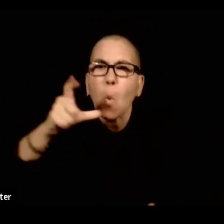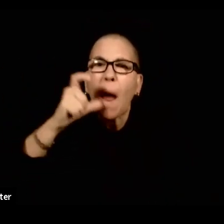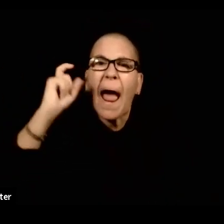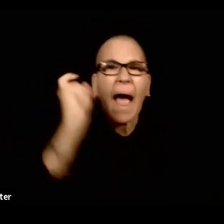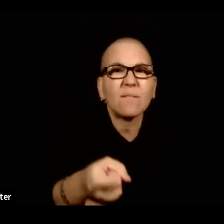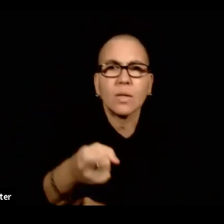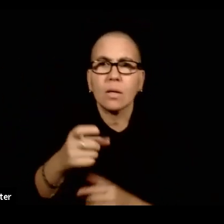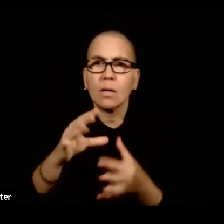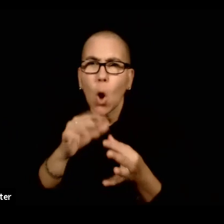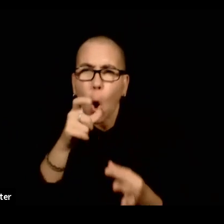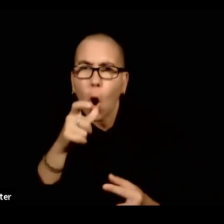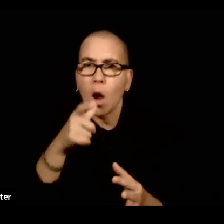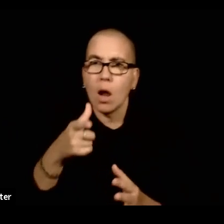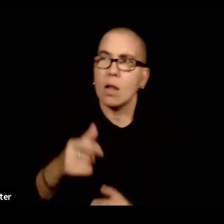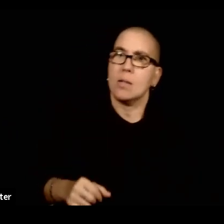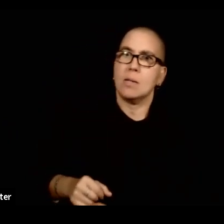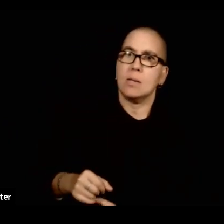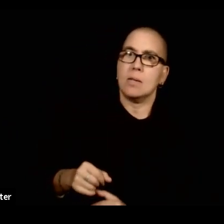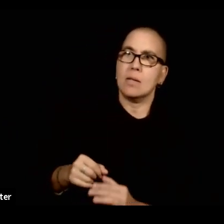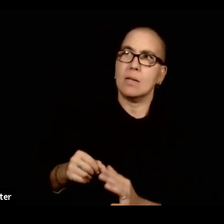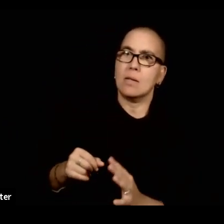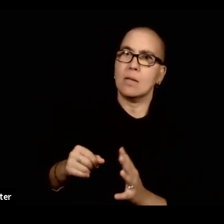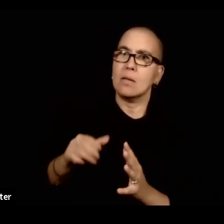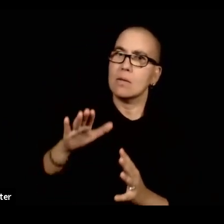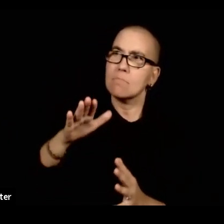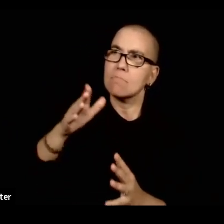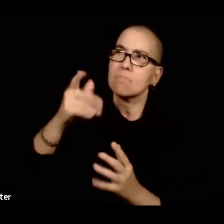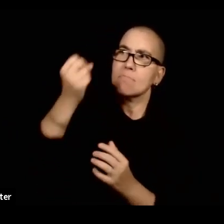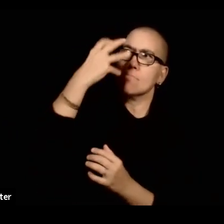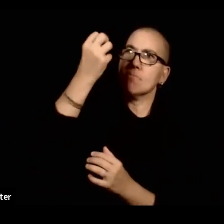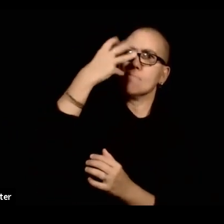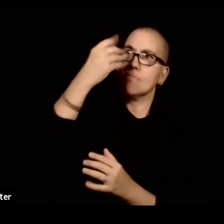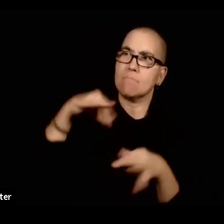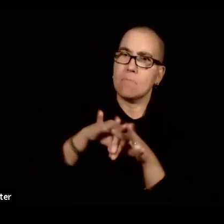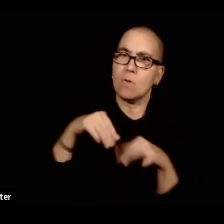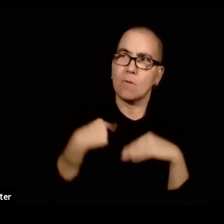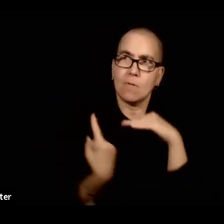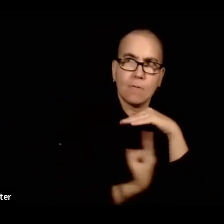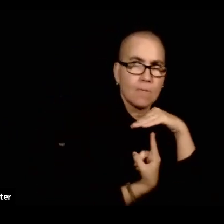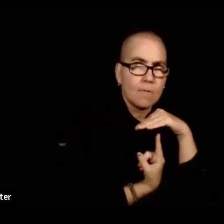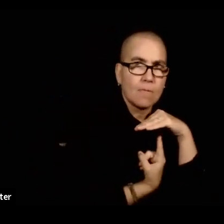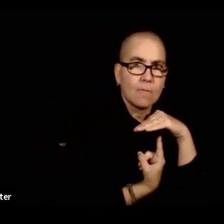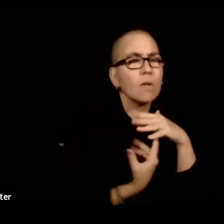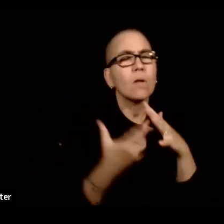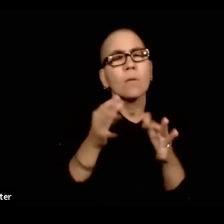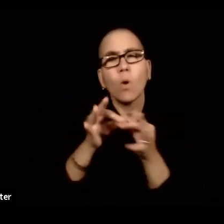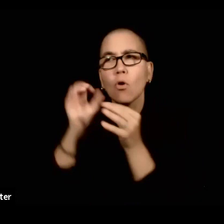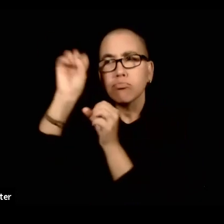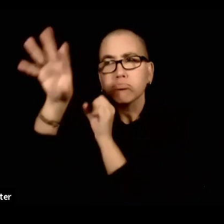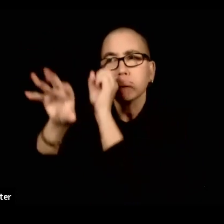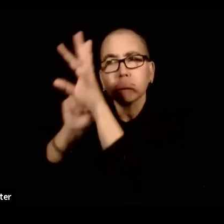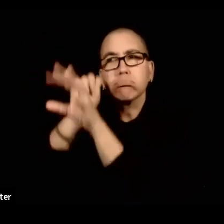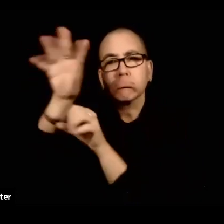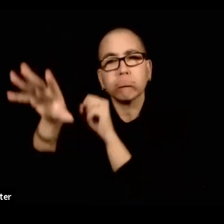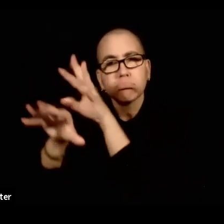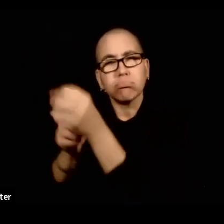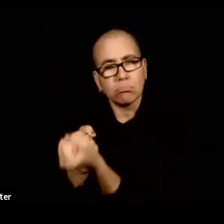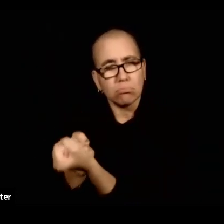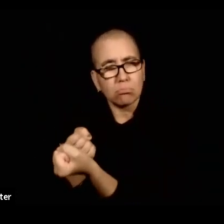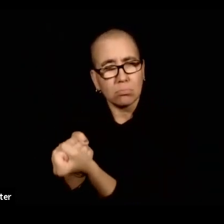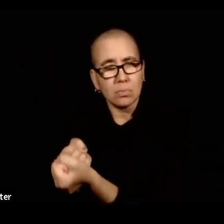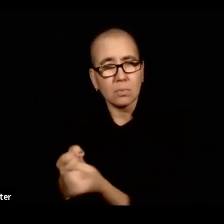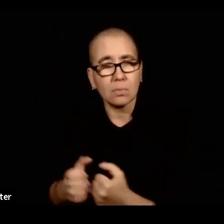need to be isolating yourselves and staying out of circulation. And so then if I say, I have spent a lot